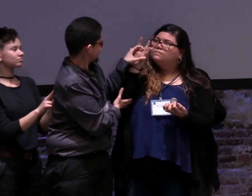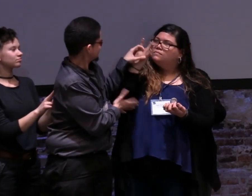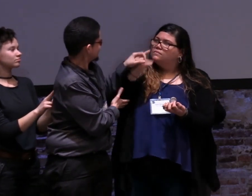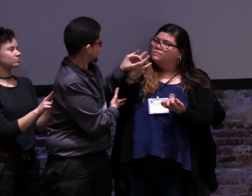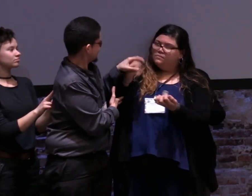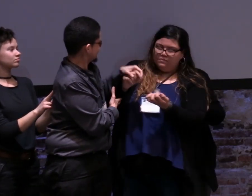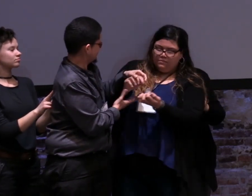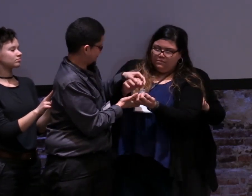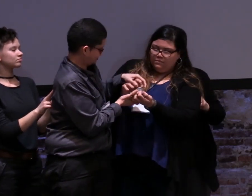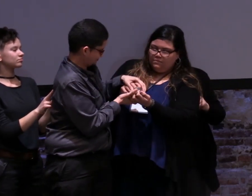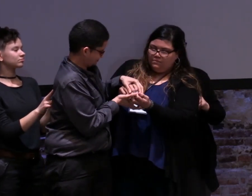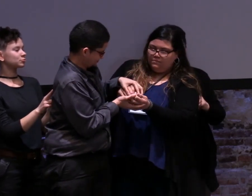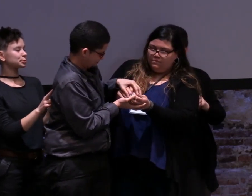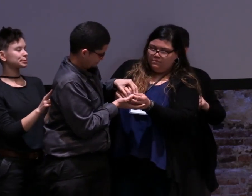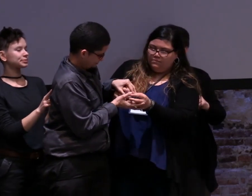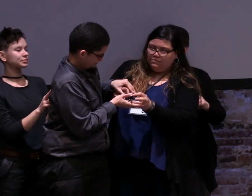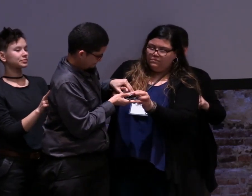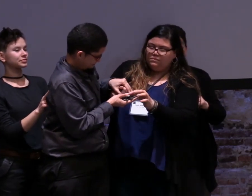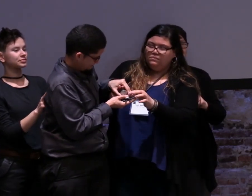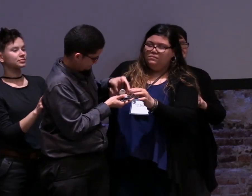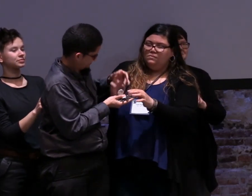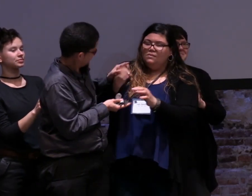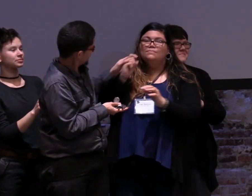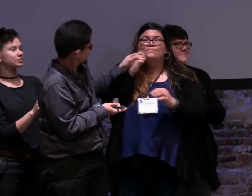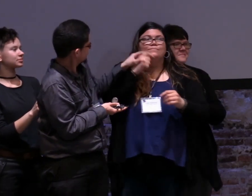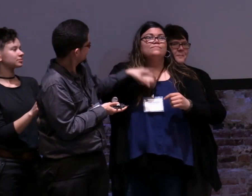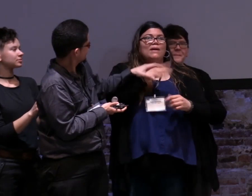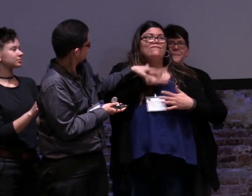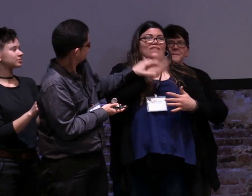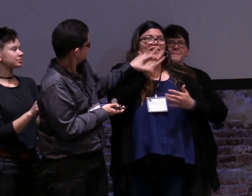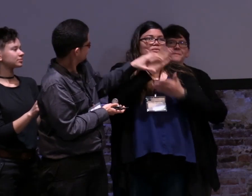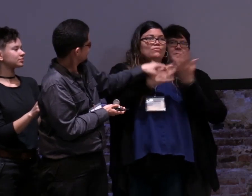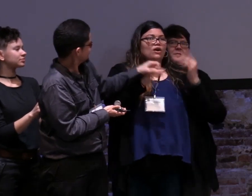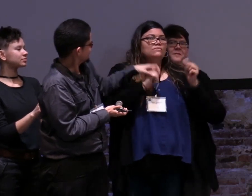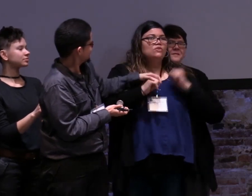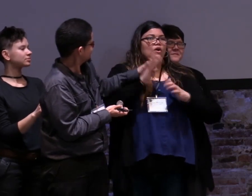To adapt scripts in pro-tactile and Braille.